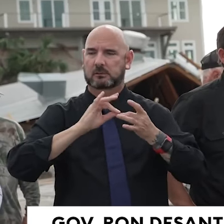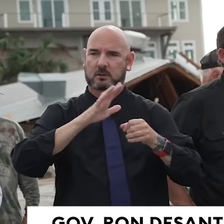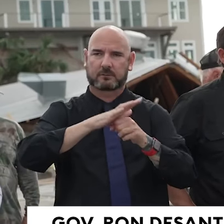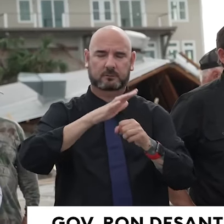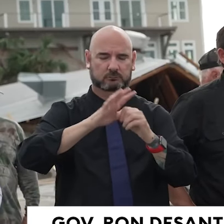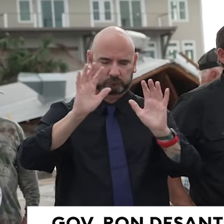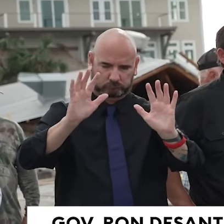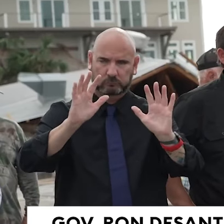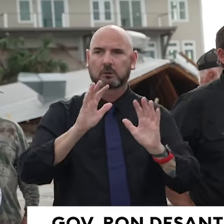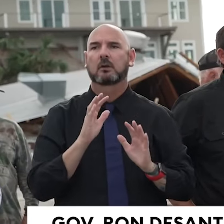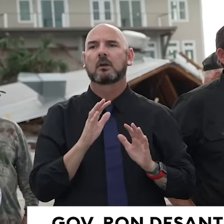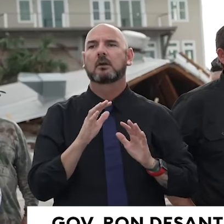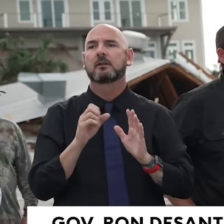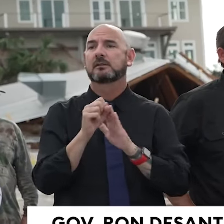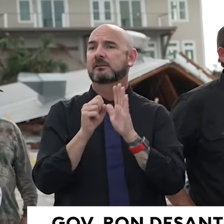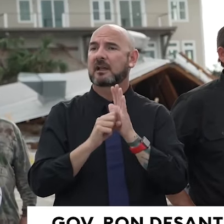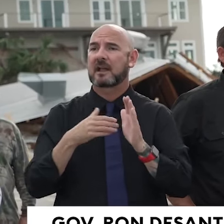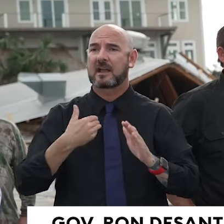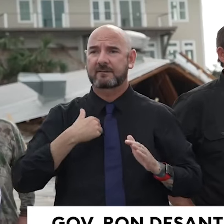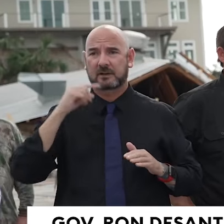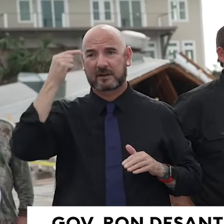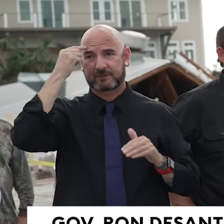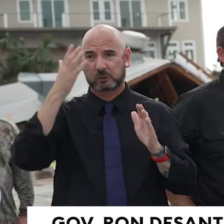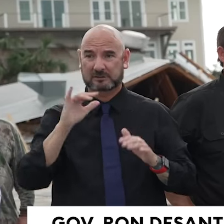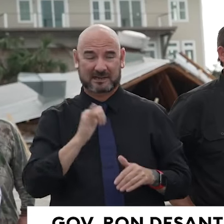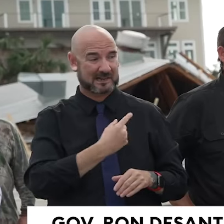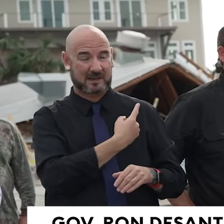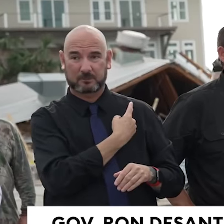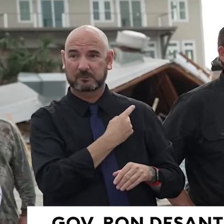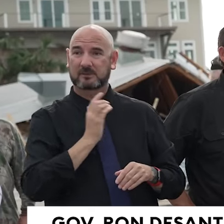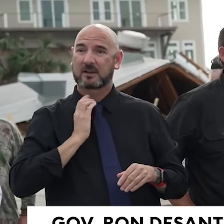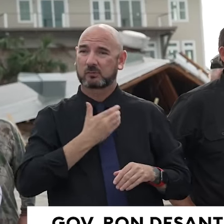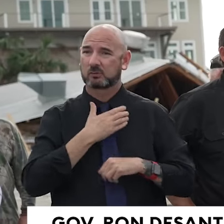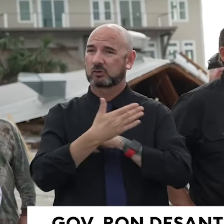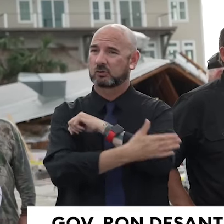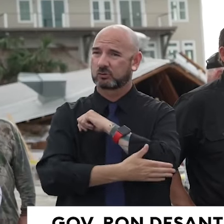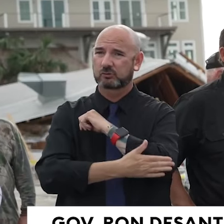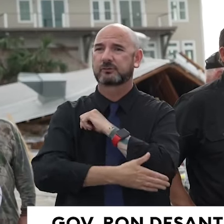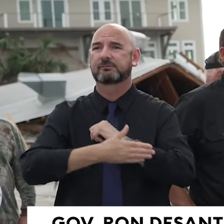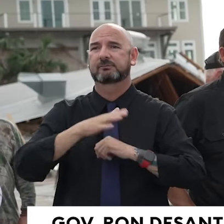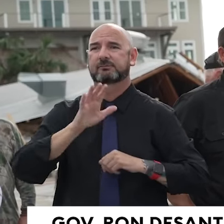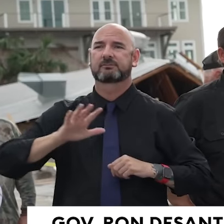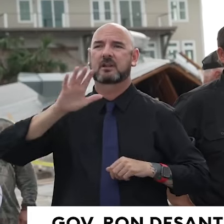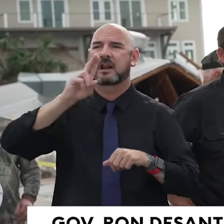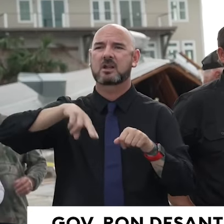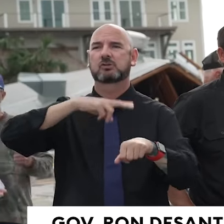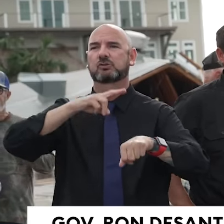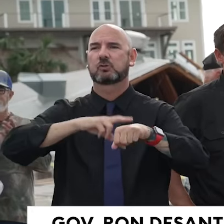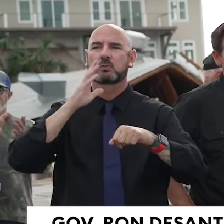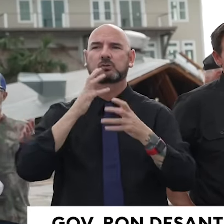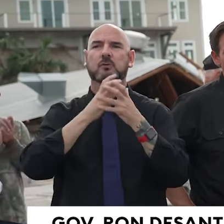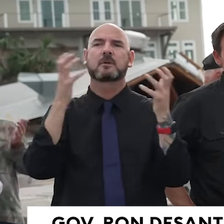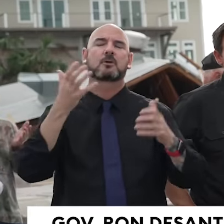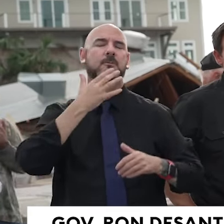every state had a governor like him, our country would be so much better. Ooh.